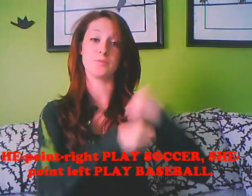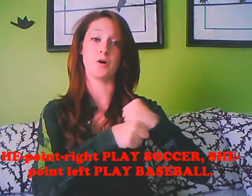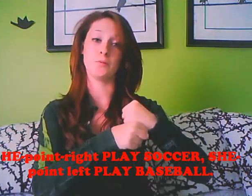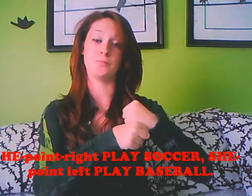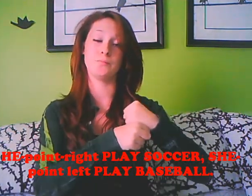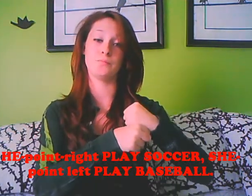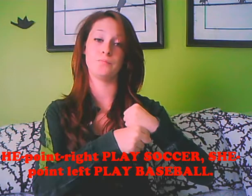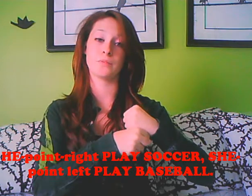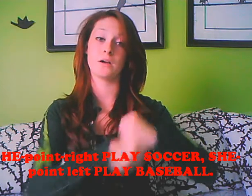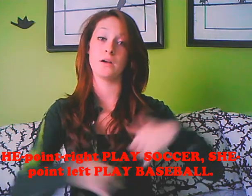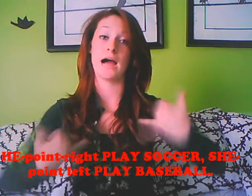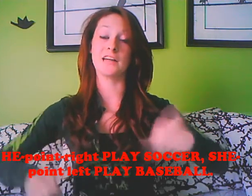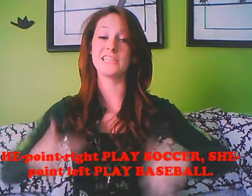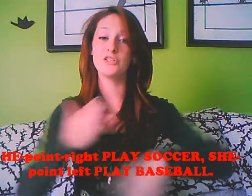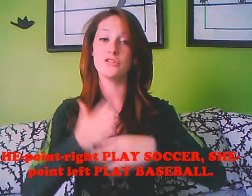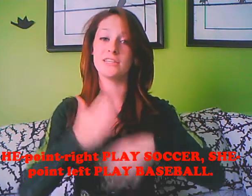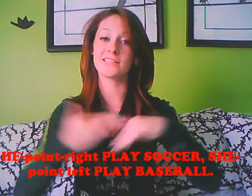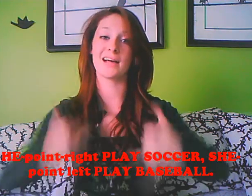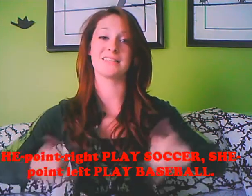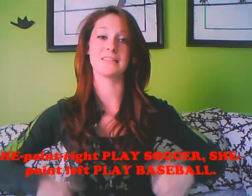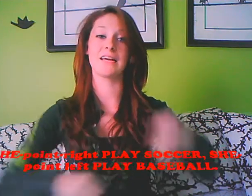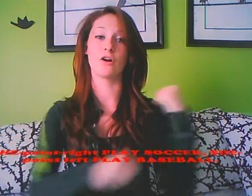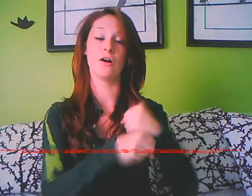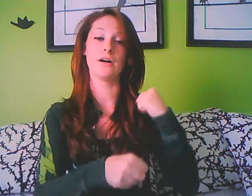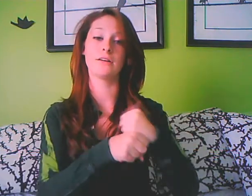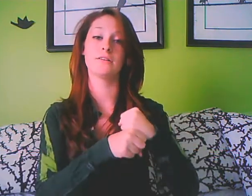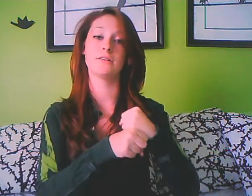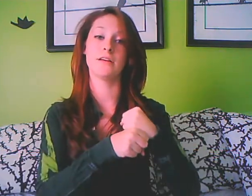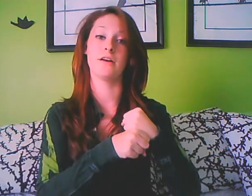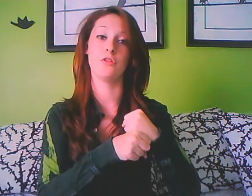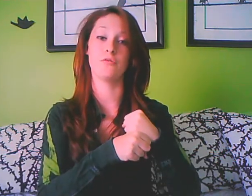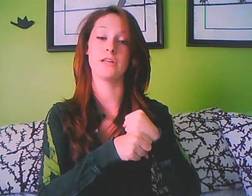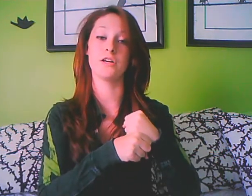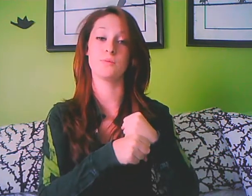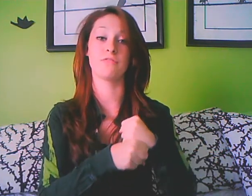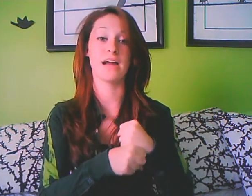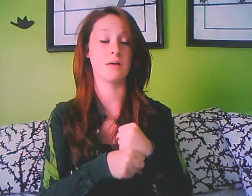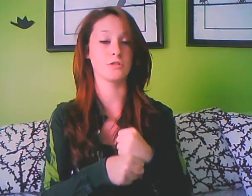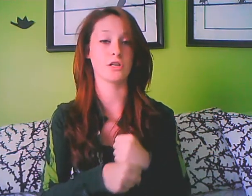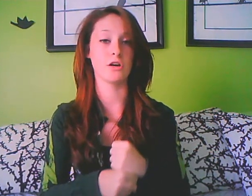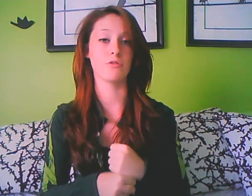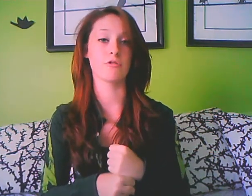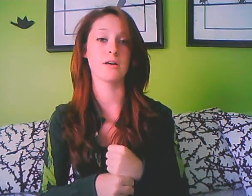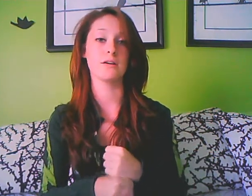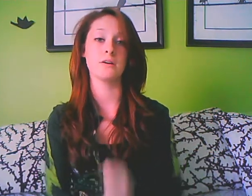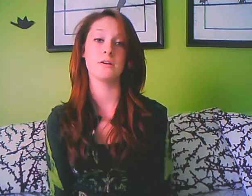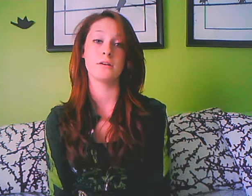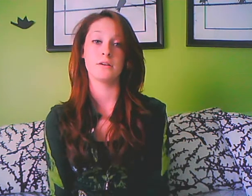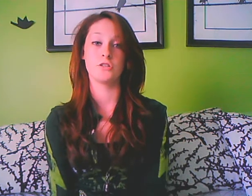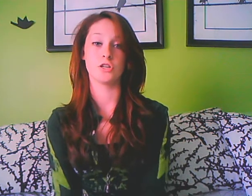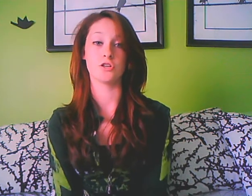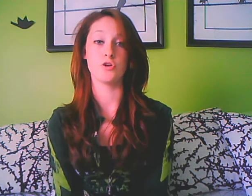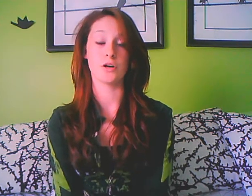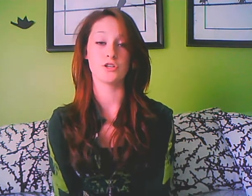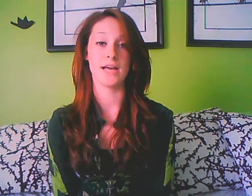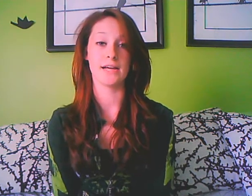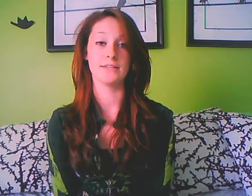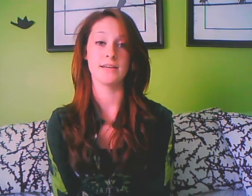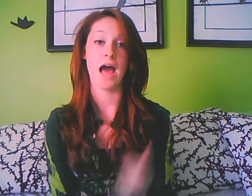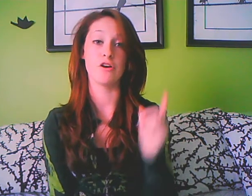baseball. I'll teach you these signs later on in other videos, but for now I'm just going to go through it just so you understand how to